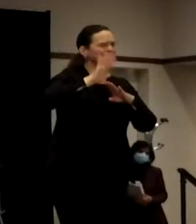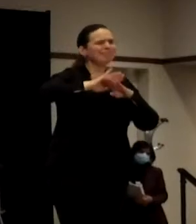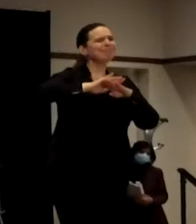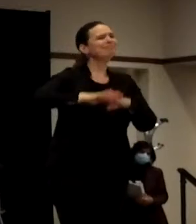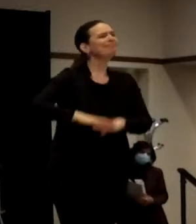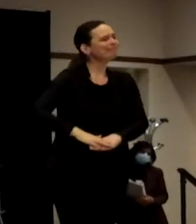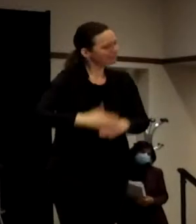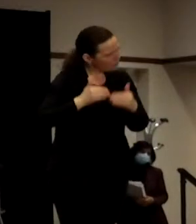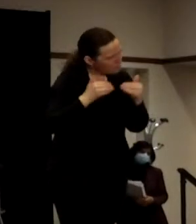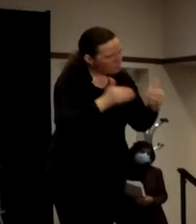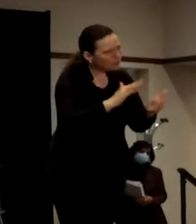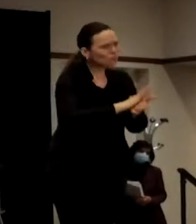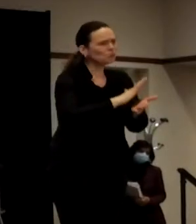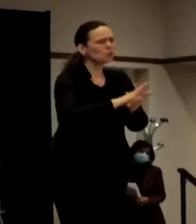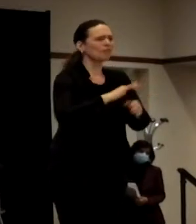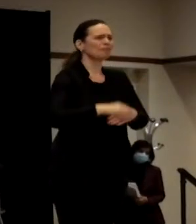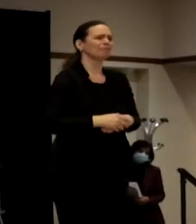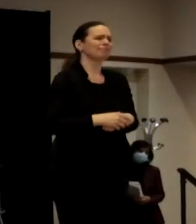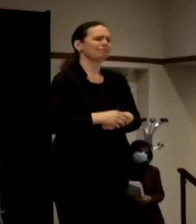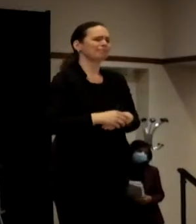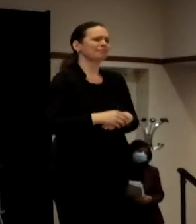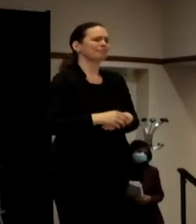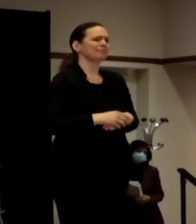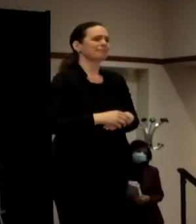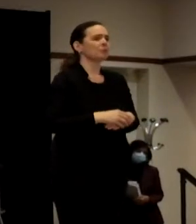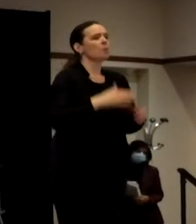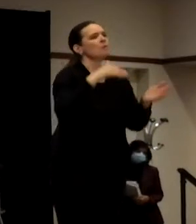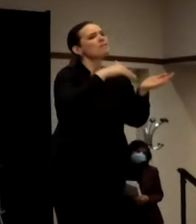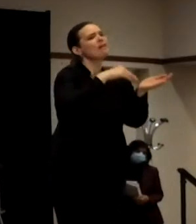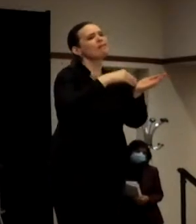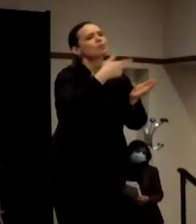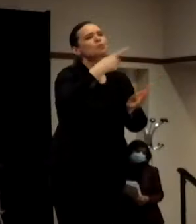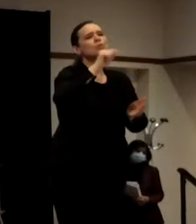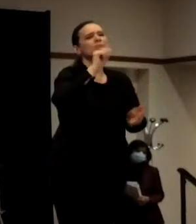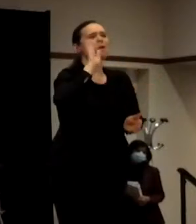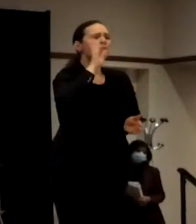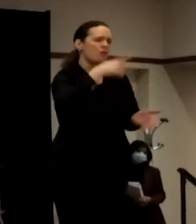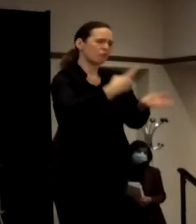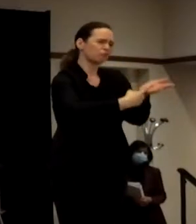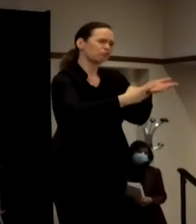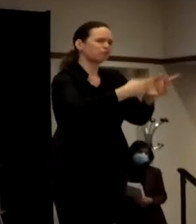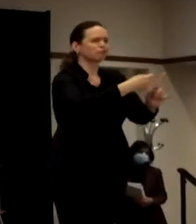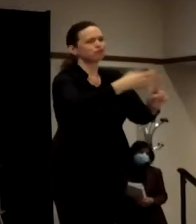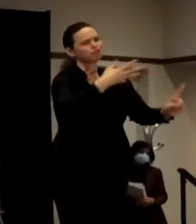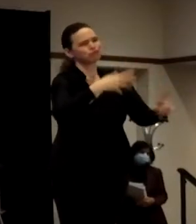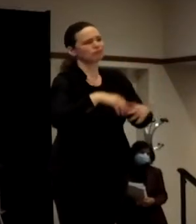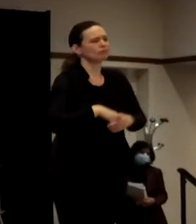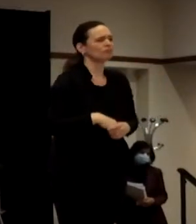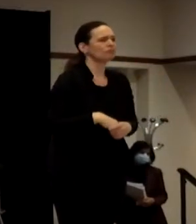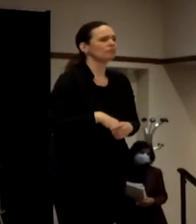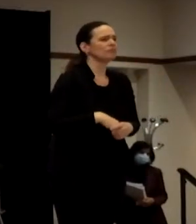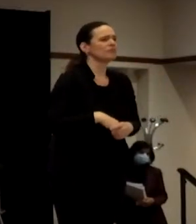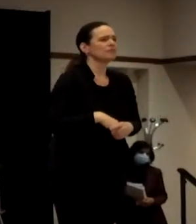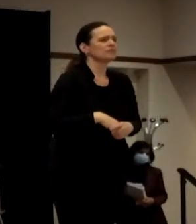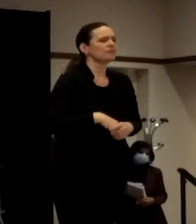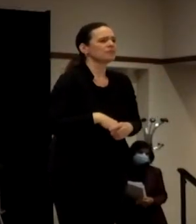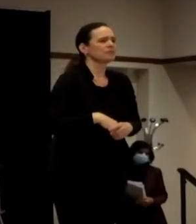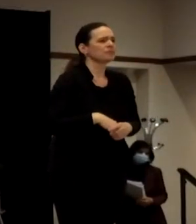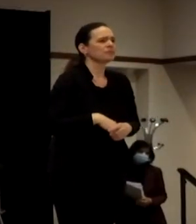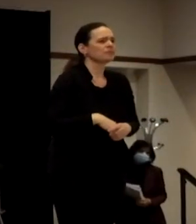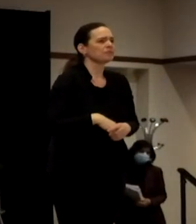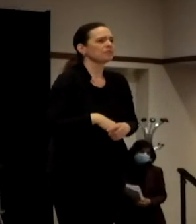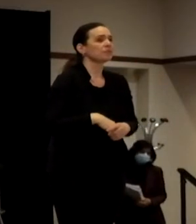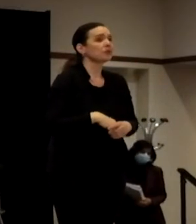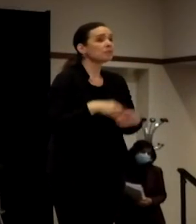ask that Dr. Gupta comes up and goes through everything, but certainly we still want to see testing programs in the schools. We want